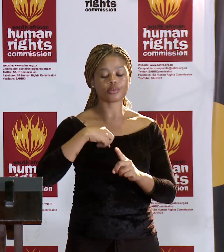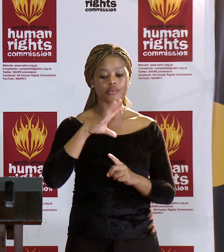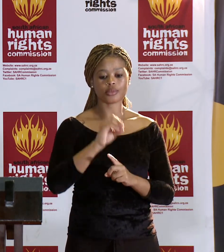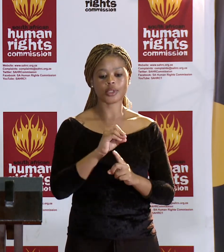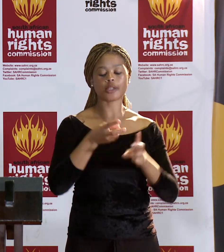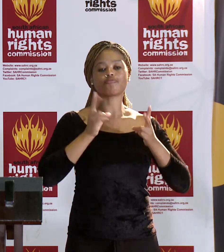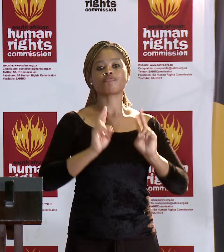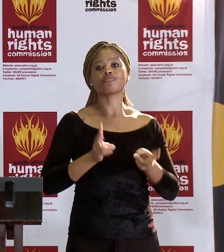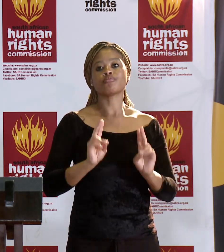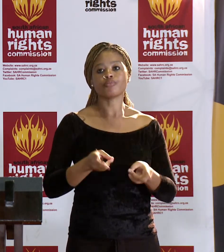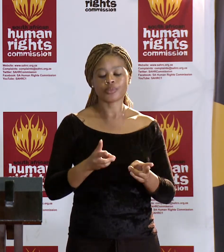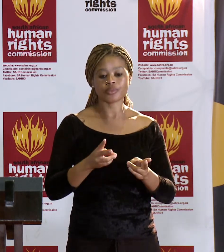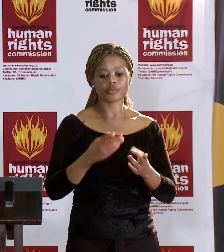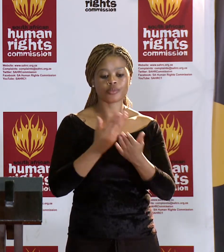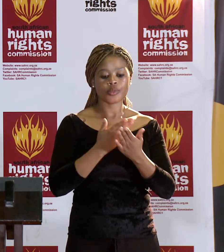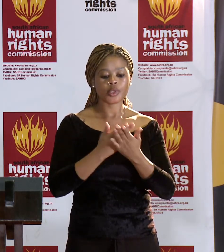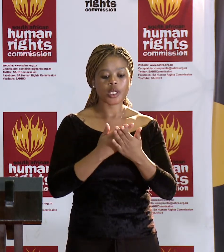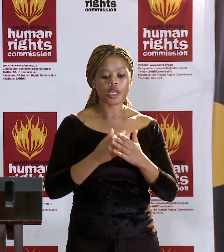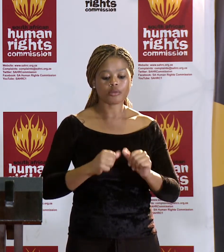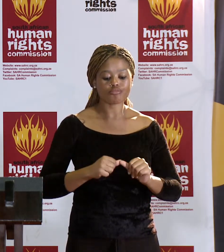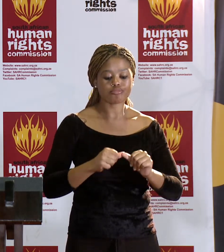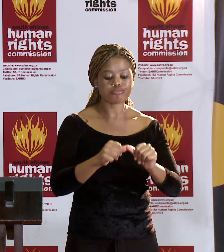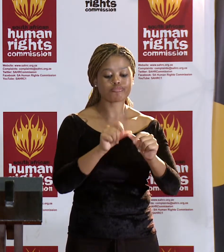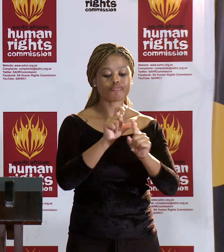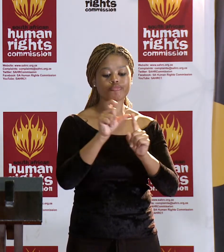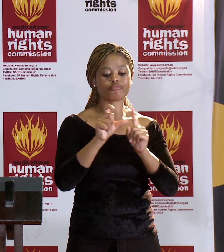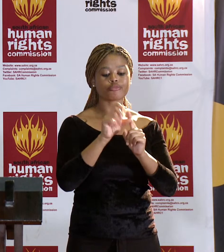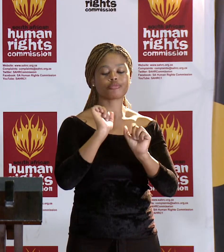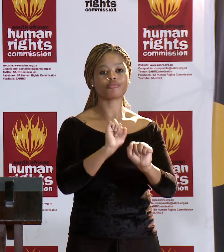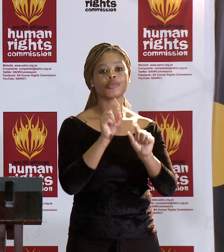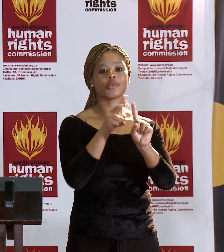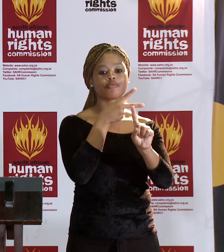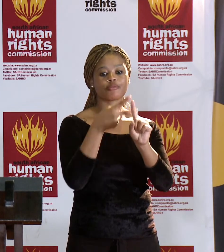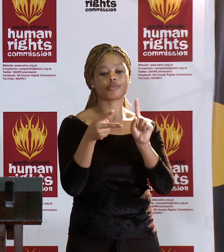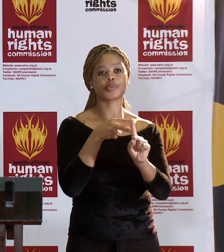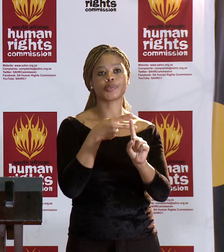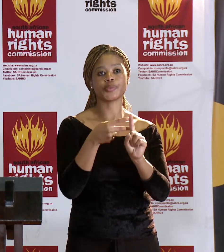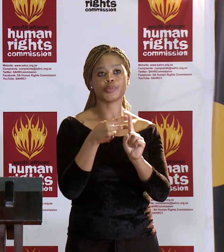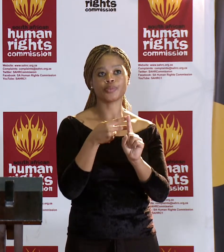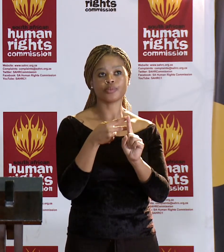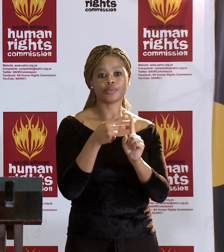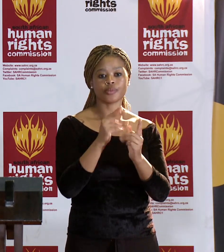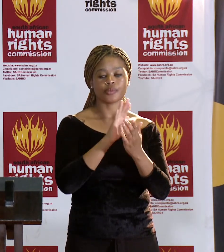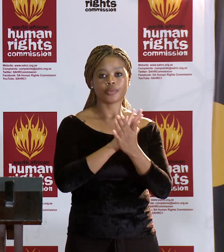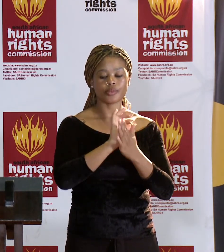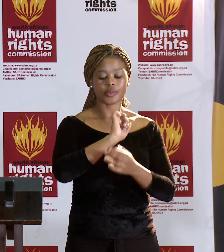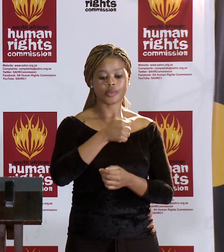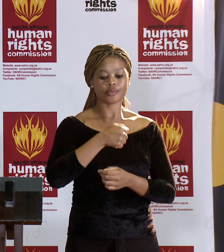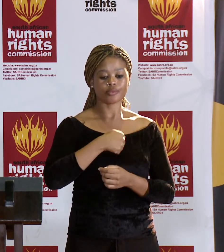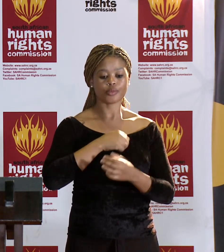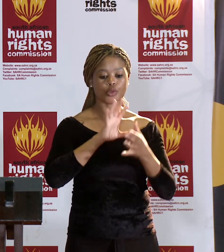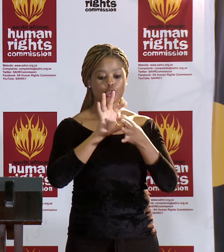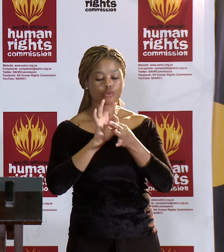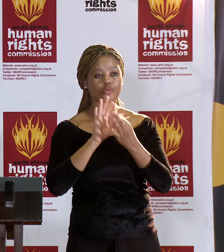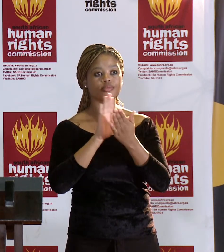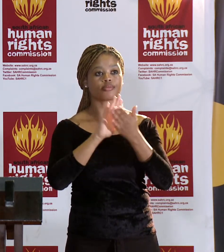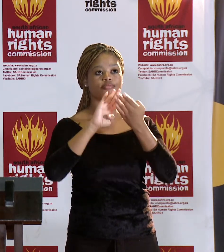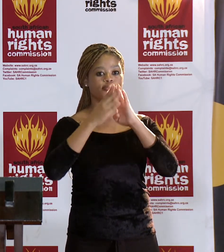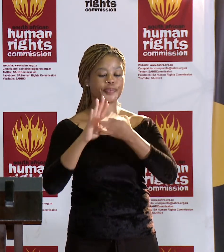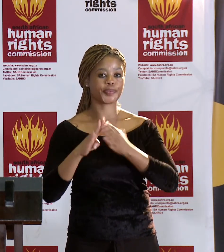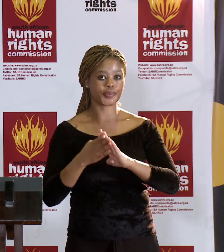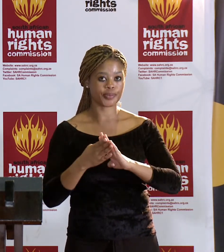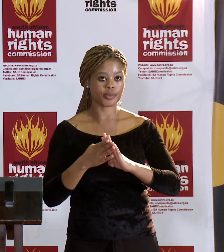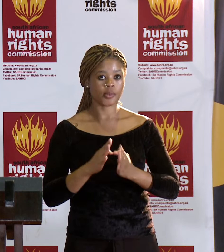the norm so that it can push back the culture of violence and fragmentation in our homes and